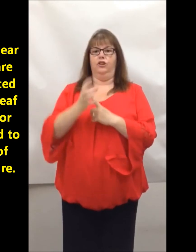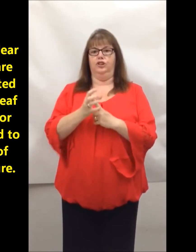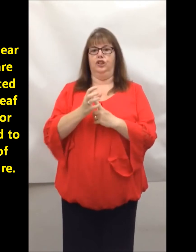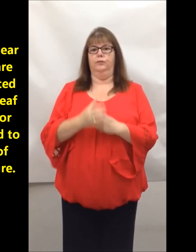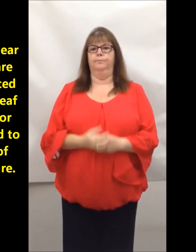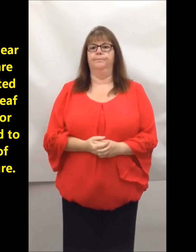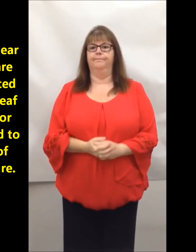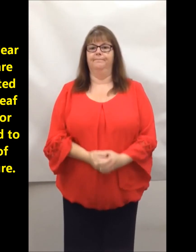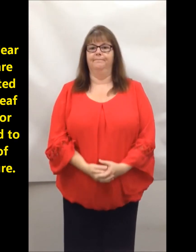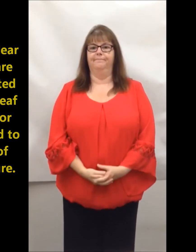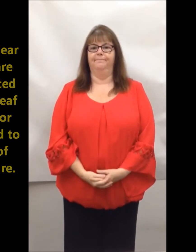culture.